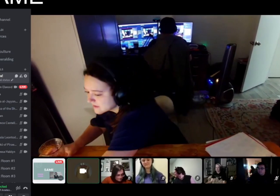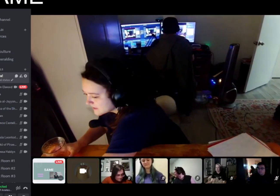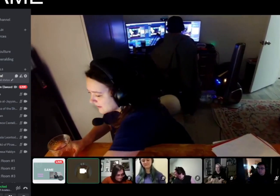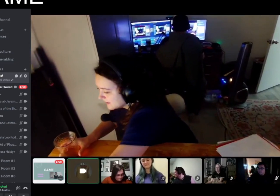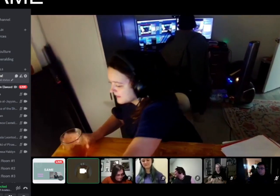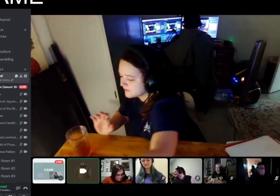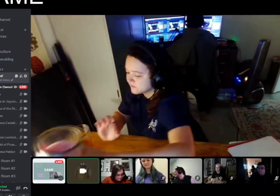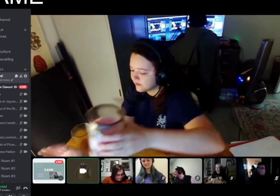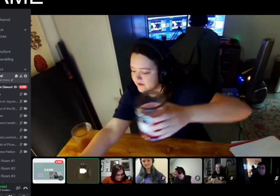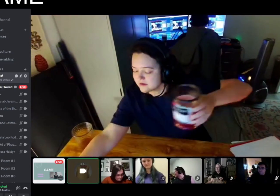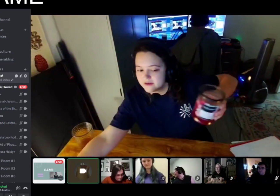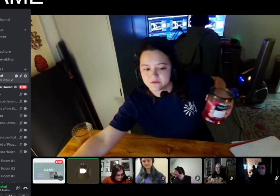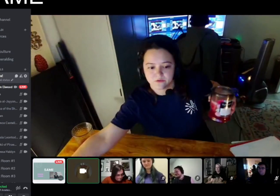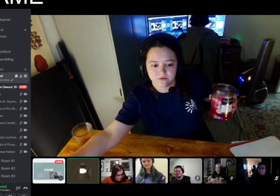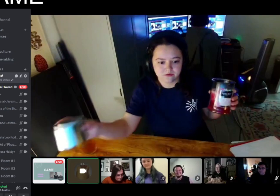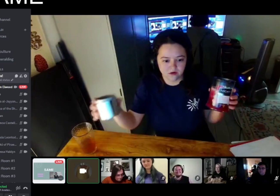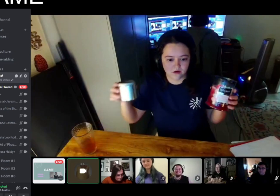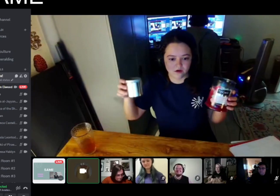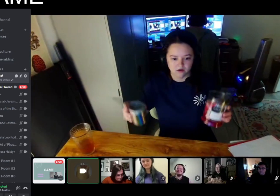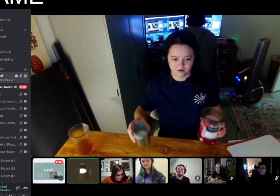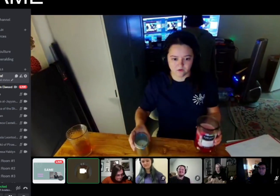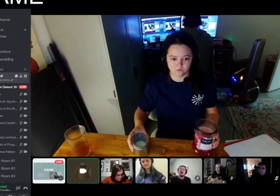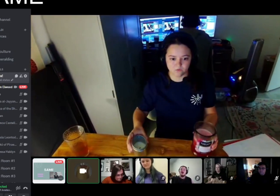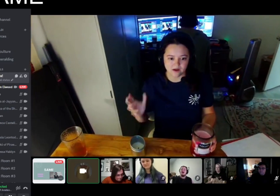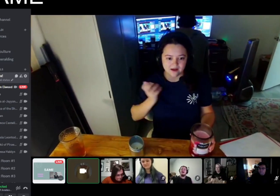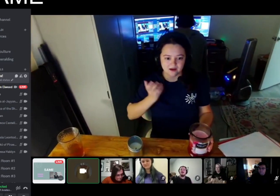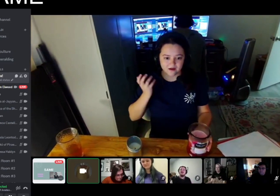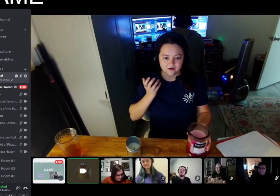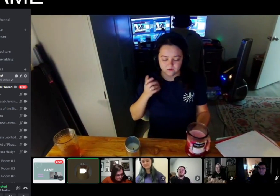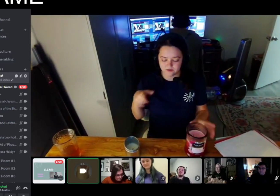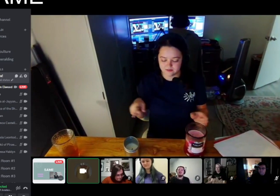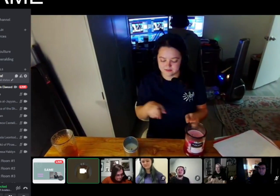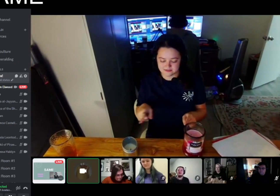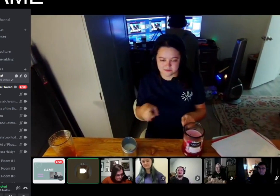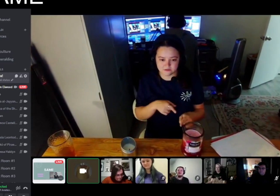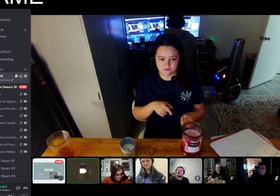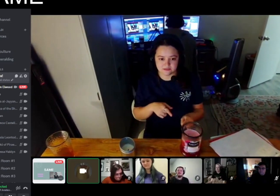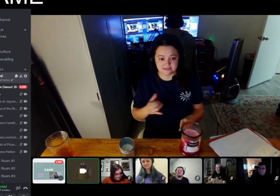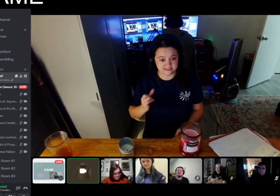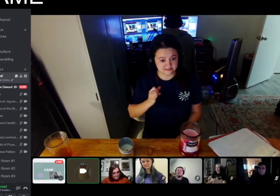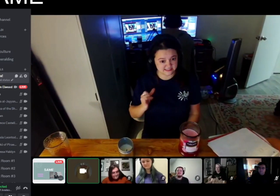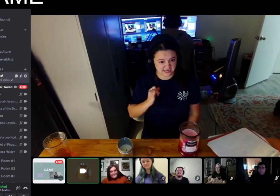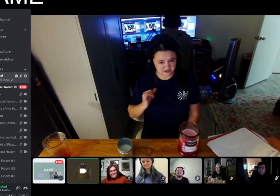a candle and a candle? Wow, these two, is it same?